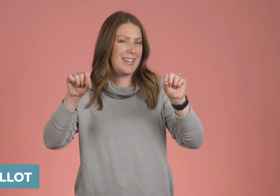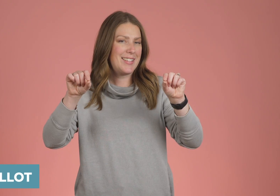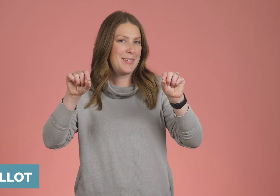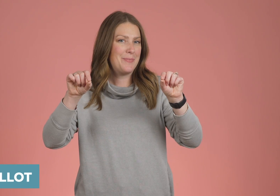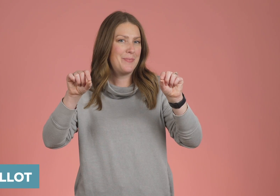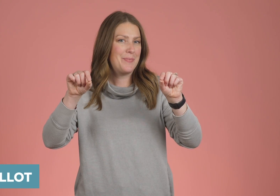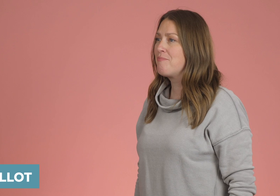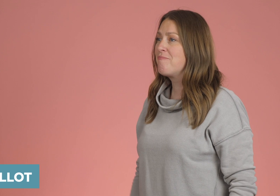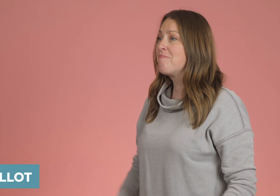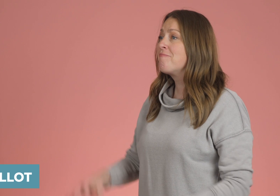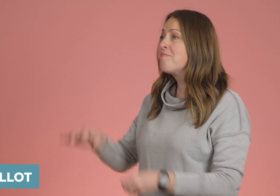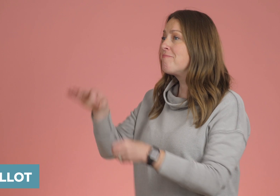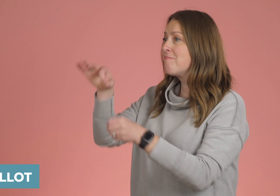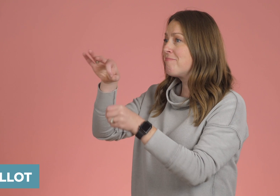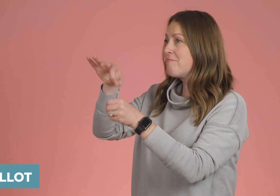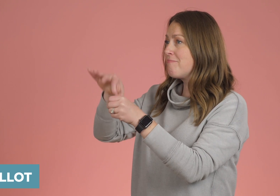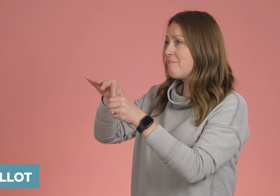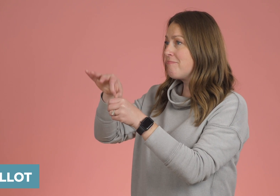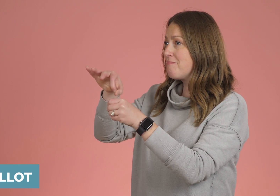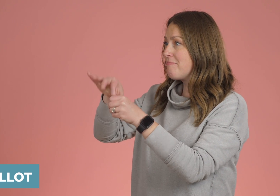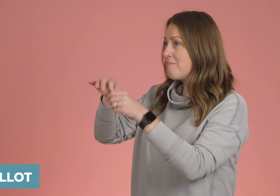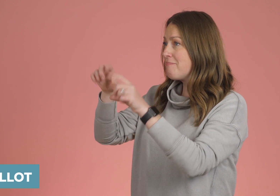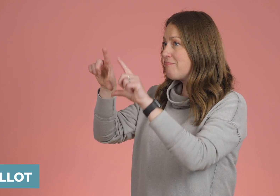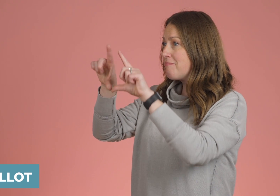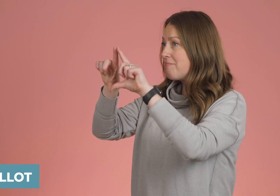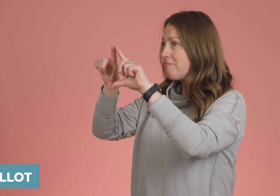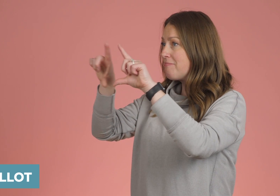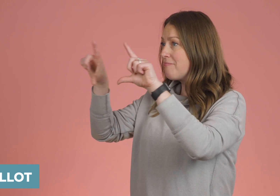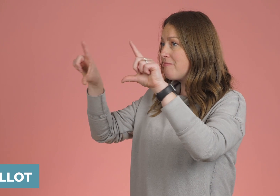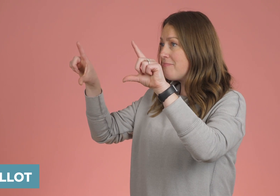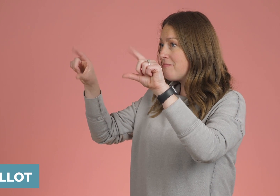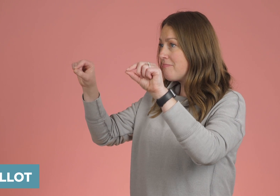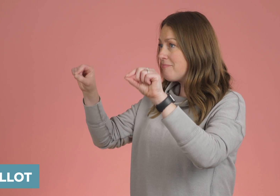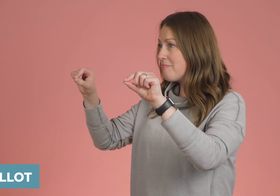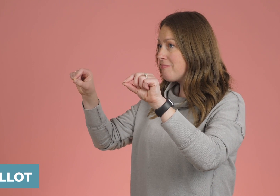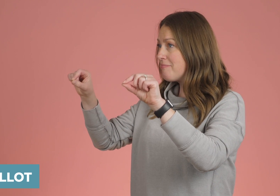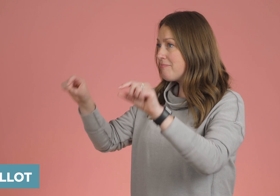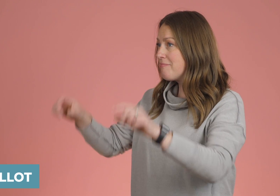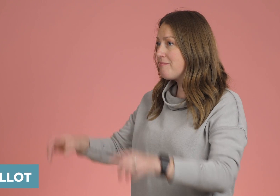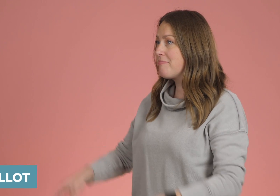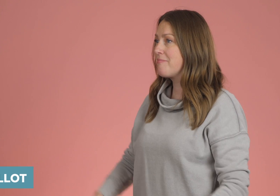Ballot. You're doing the sign for the election and then showing the piece of paper.